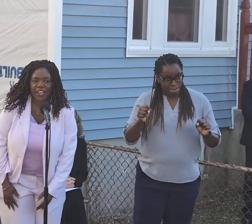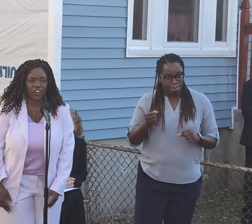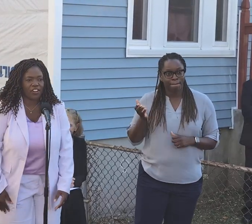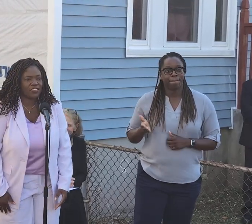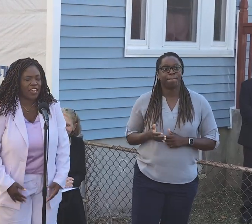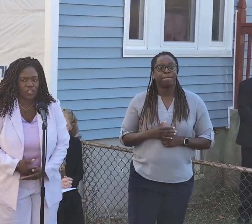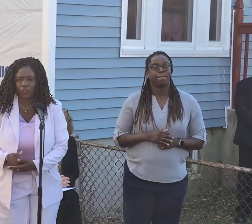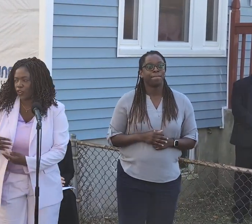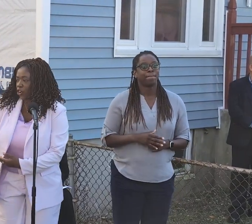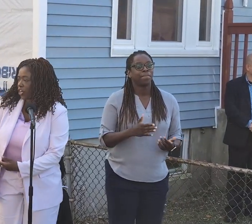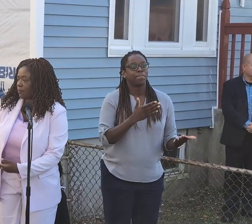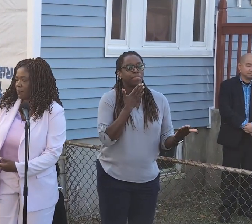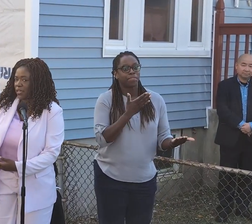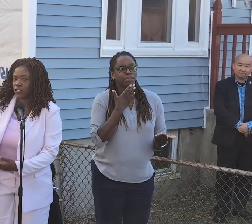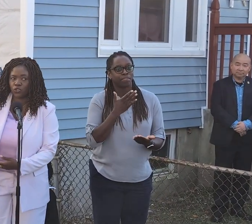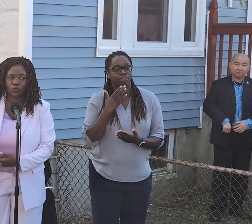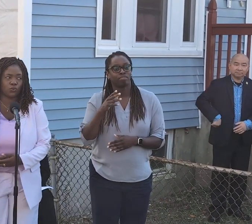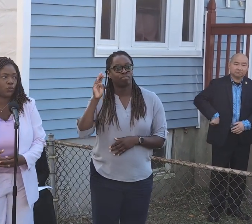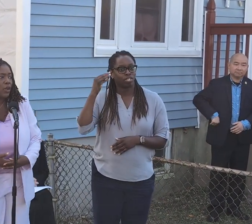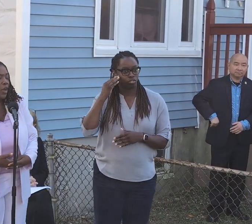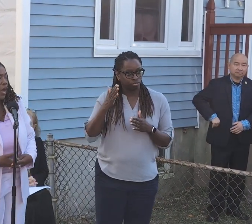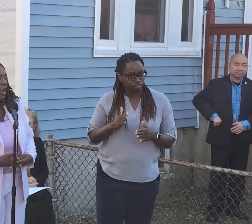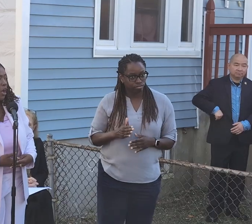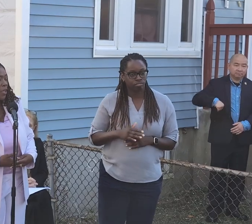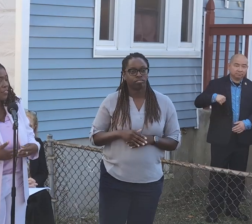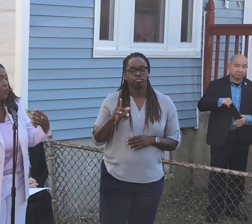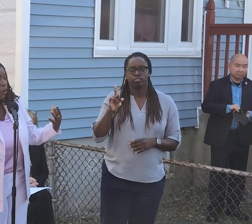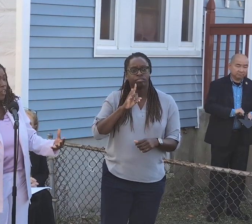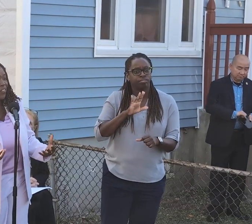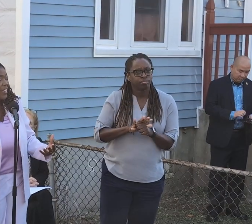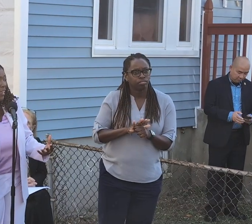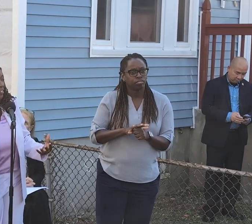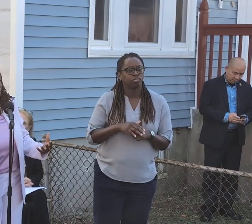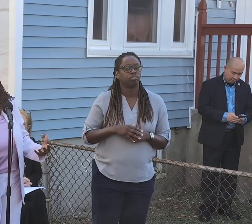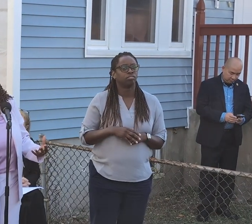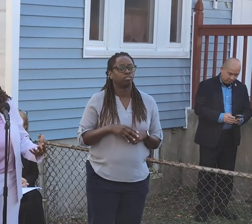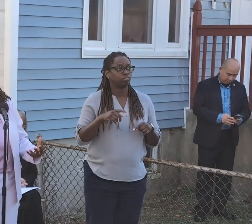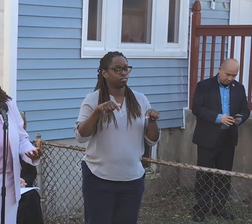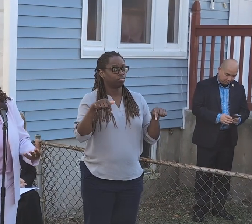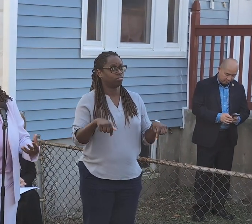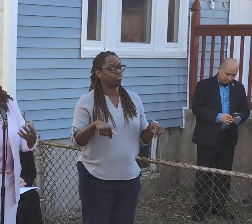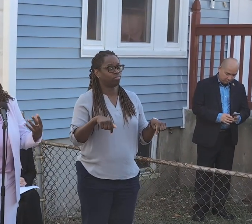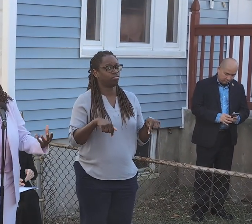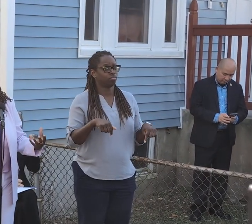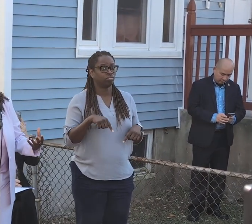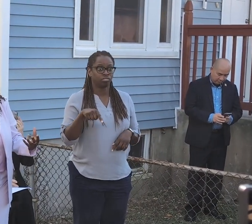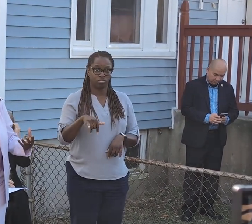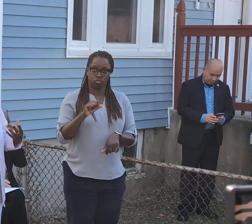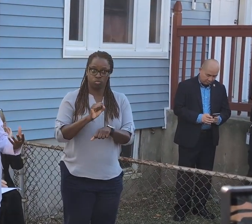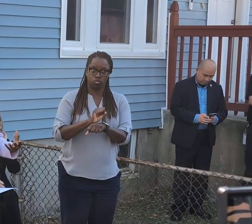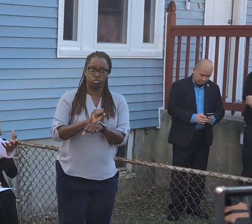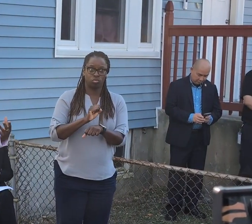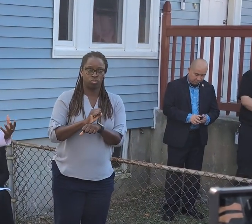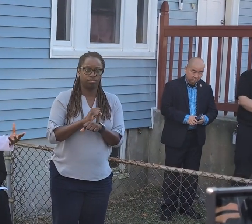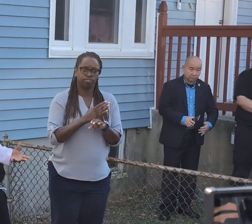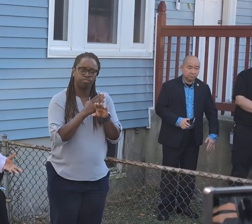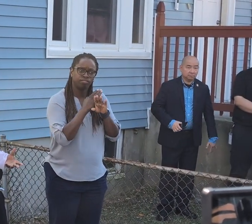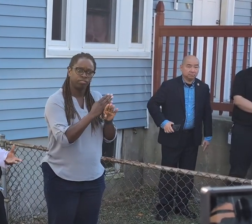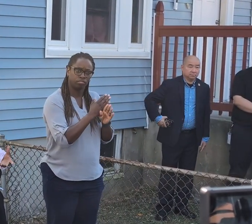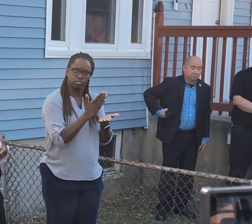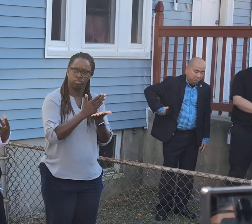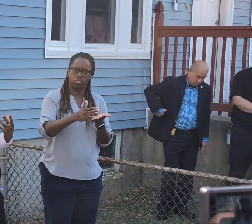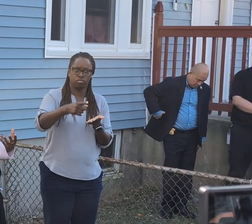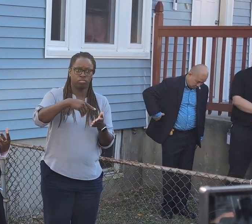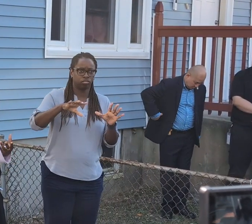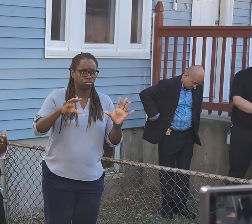Thank you, Mayor, and thank you for your commitment to the work of anti-displacement, which is why the Acquisition Opportunity